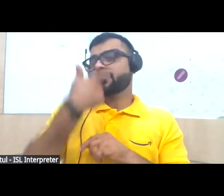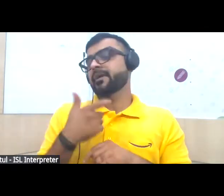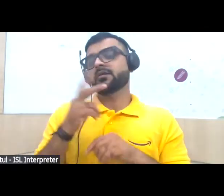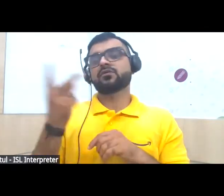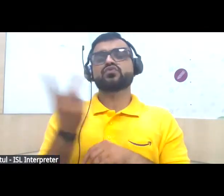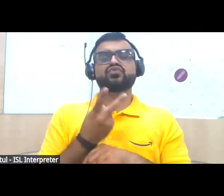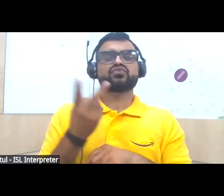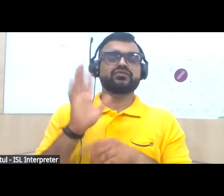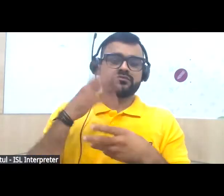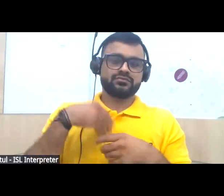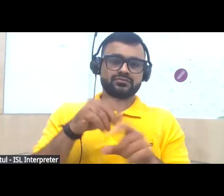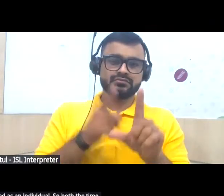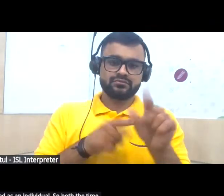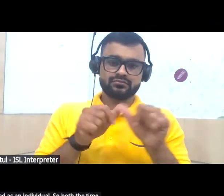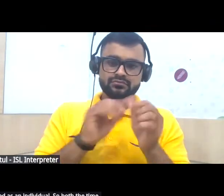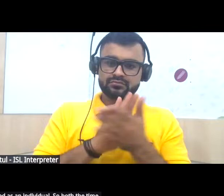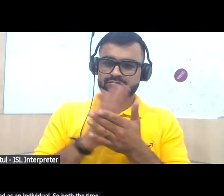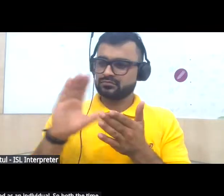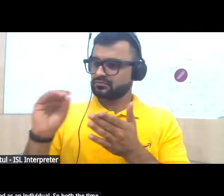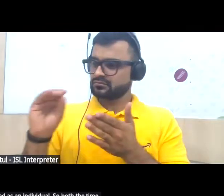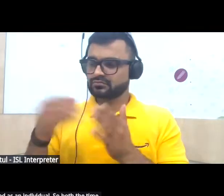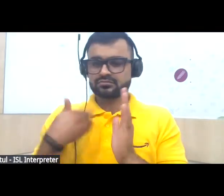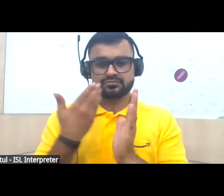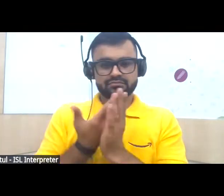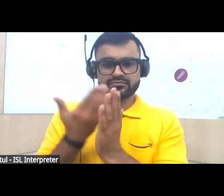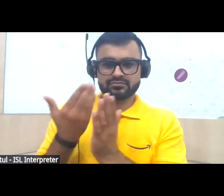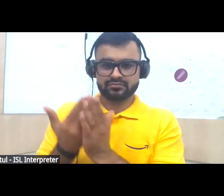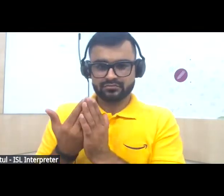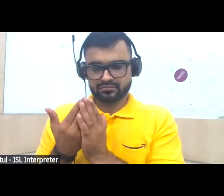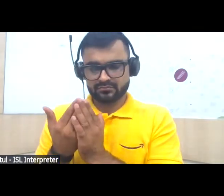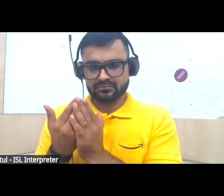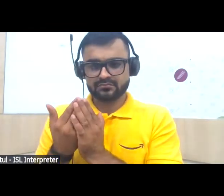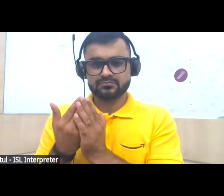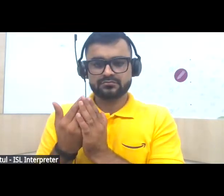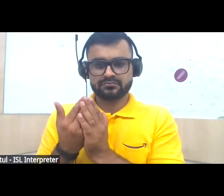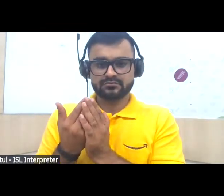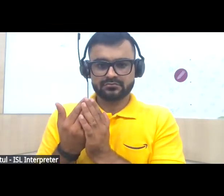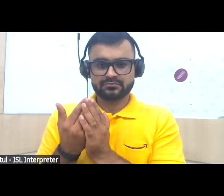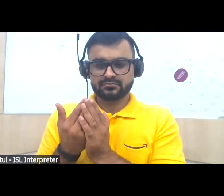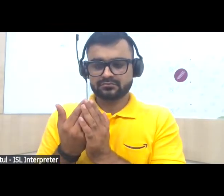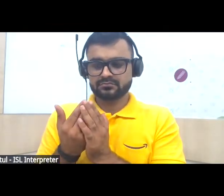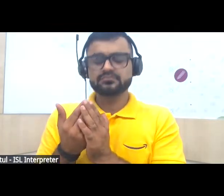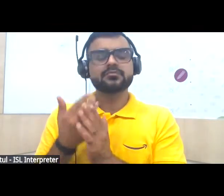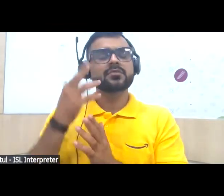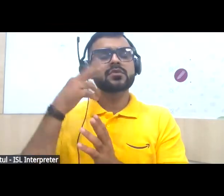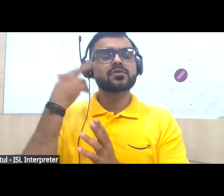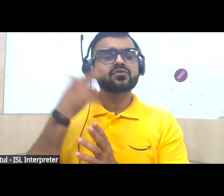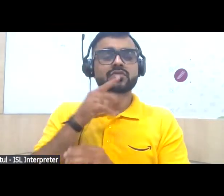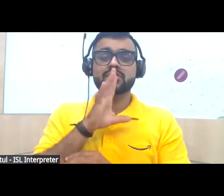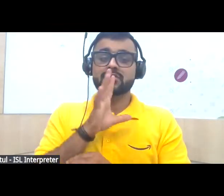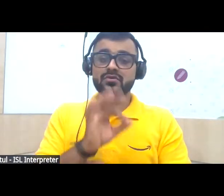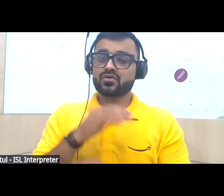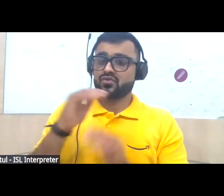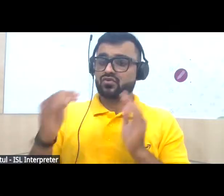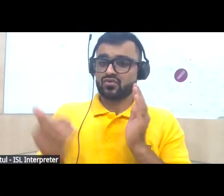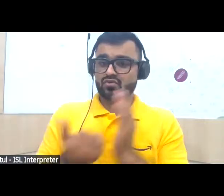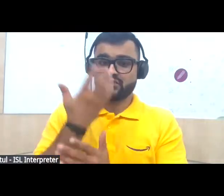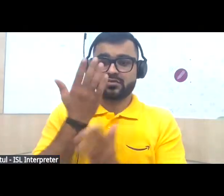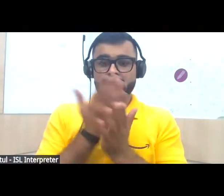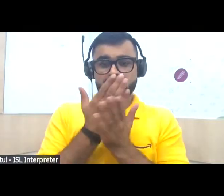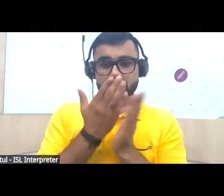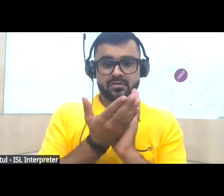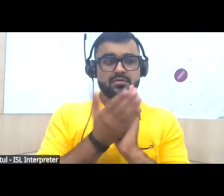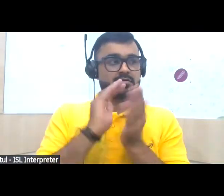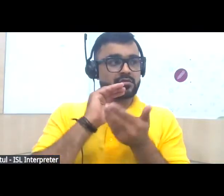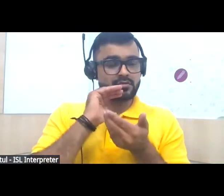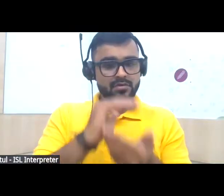both the time I have applied, we have applied because this is a new category of awards.